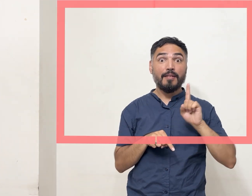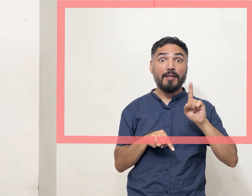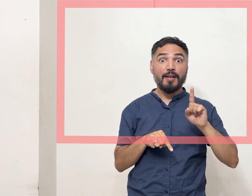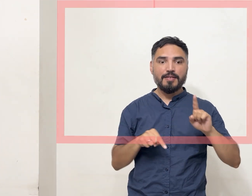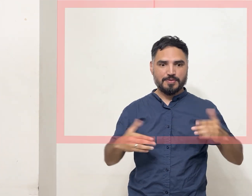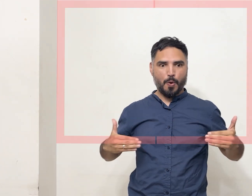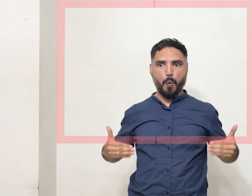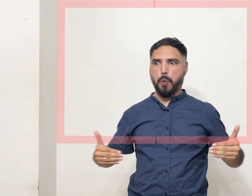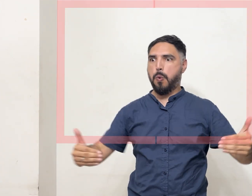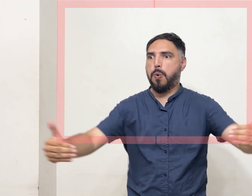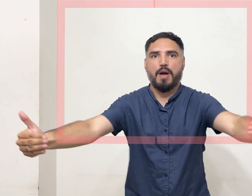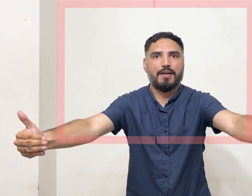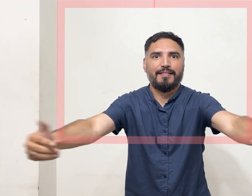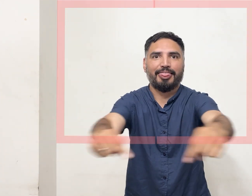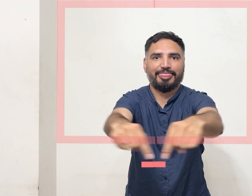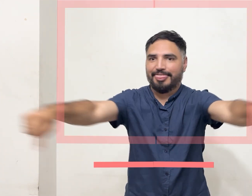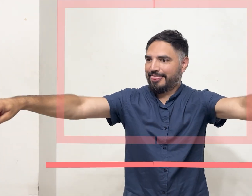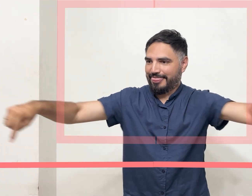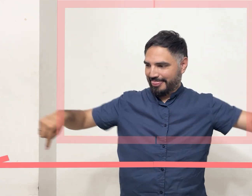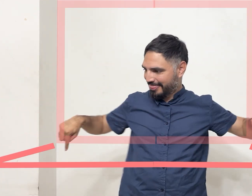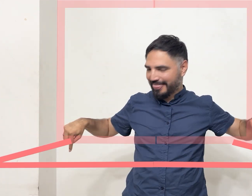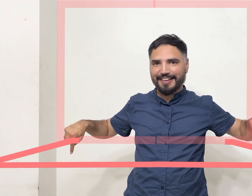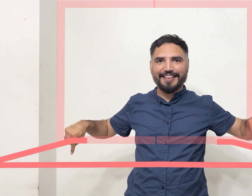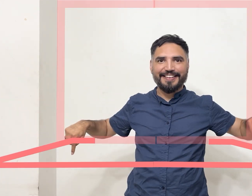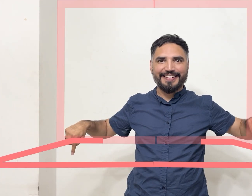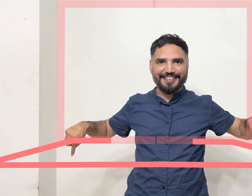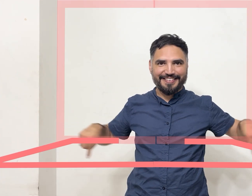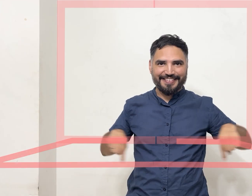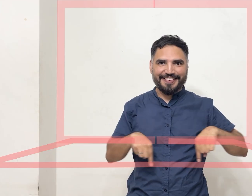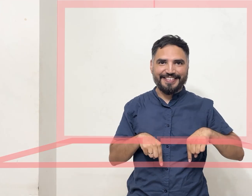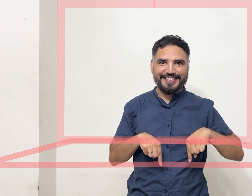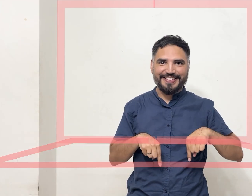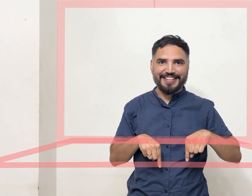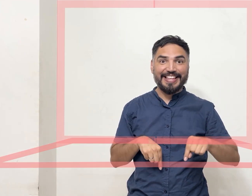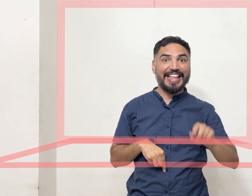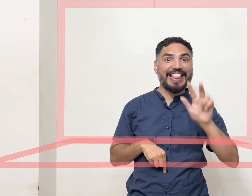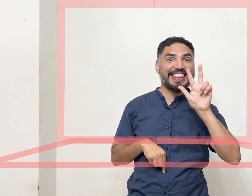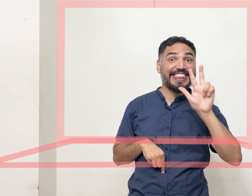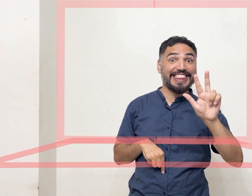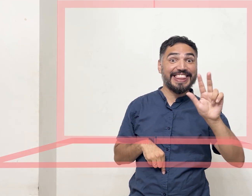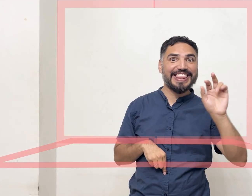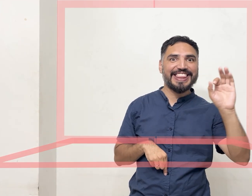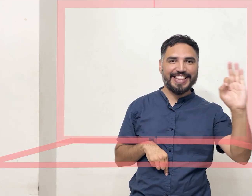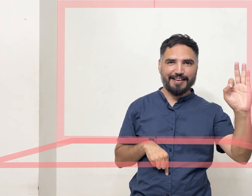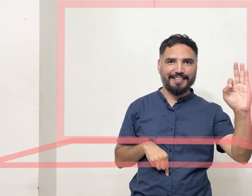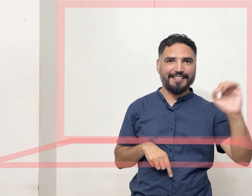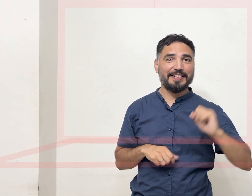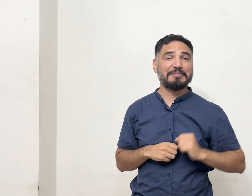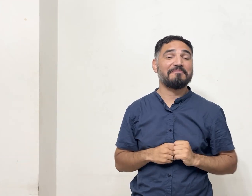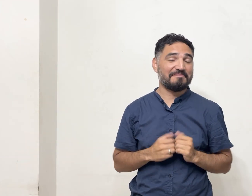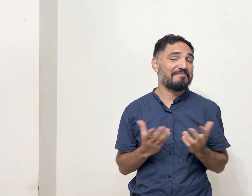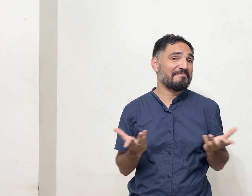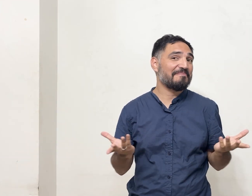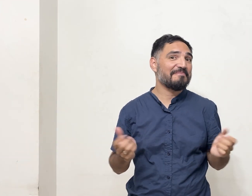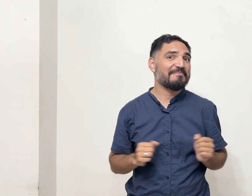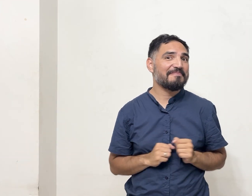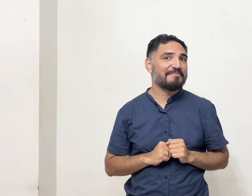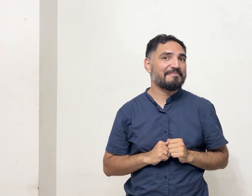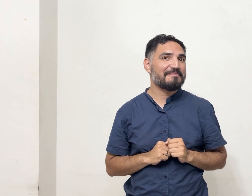three-dimensional. It has height, width, and depth. In other words, it works in 3D, so to